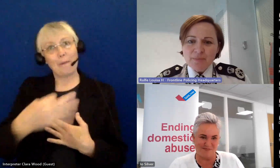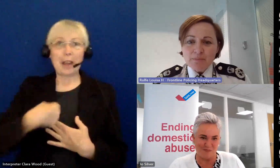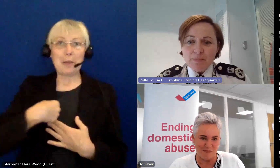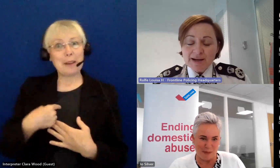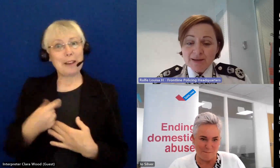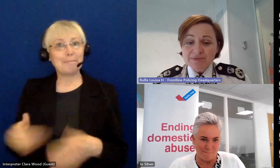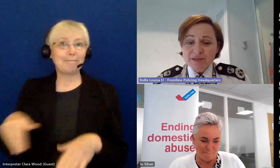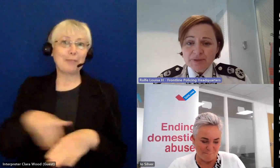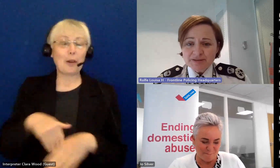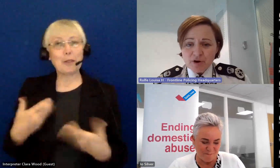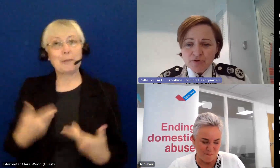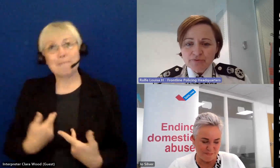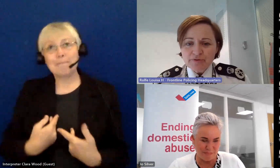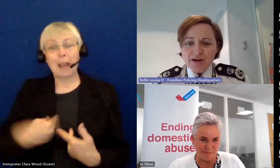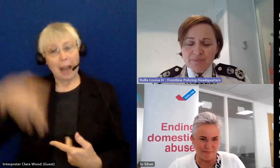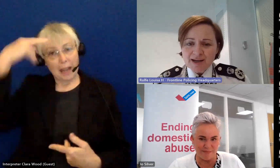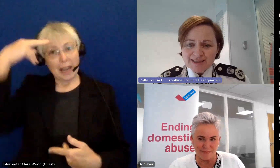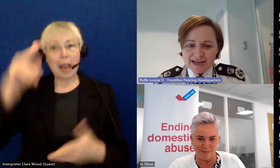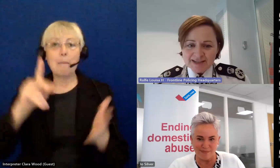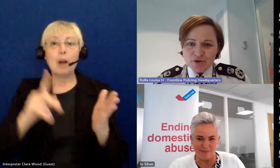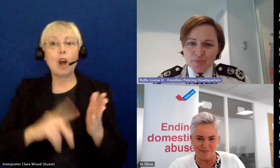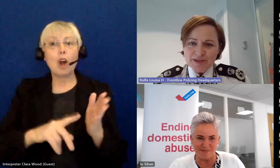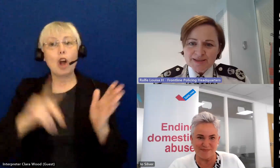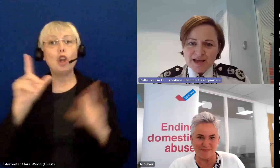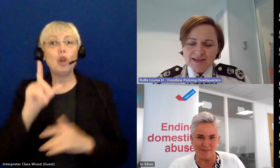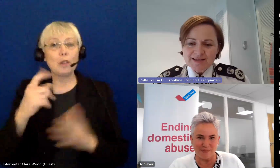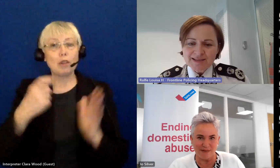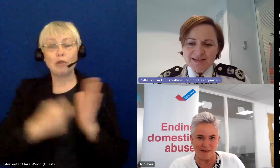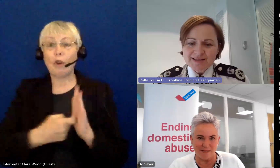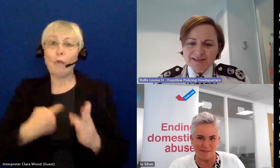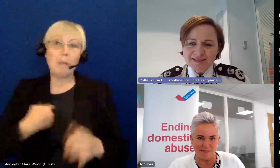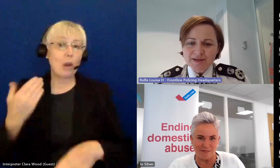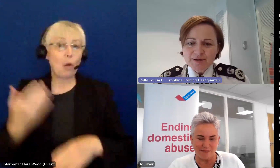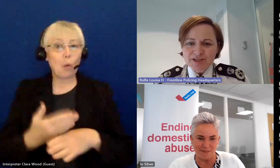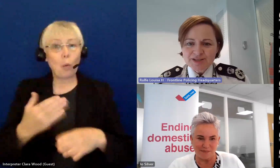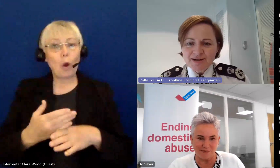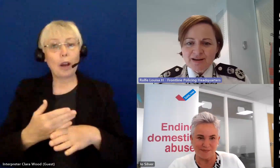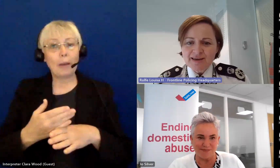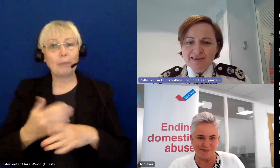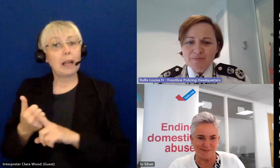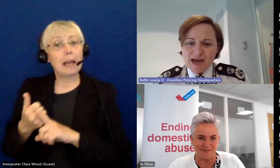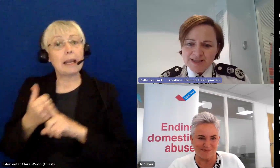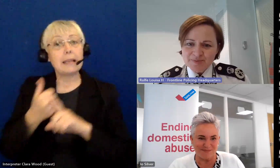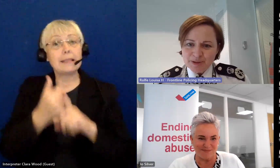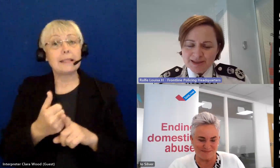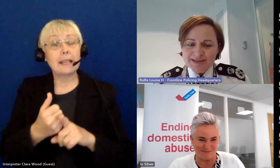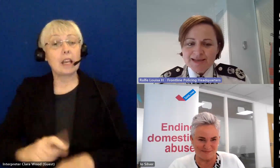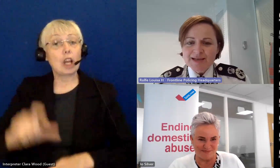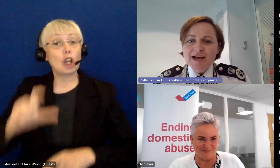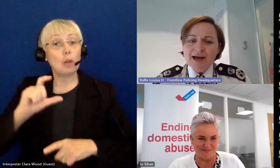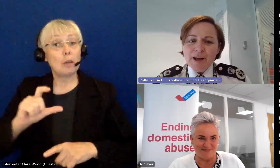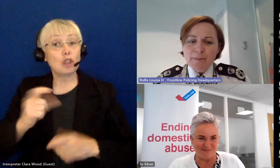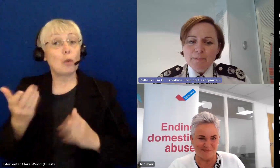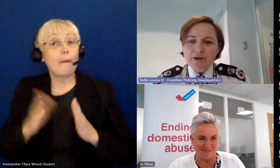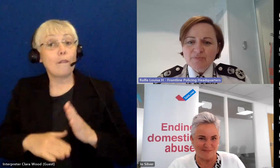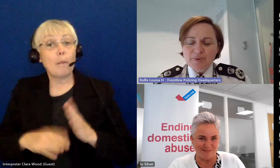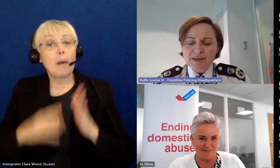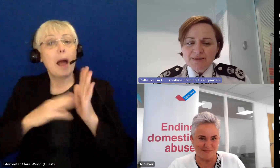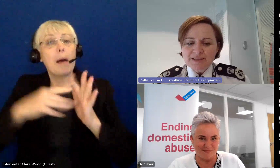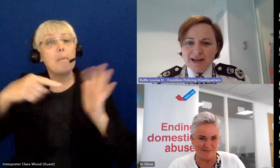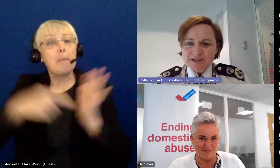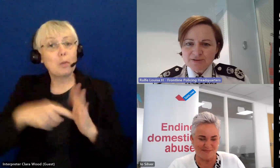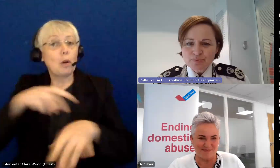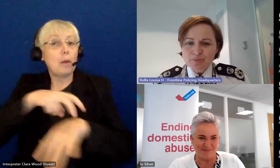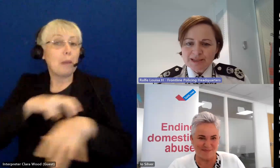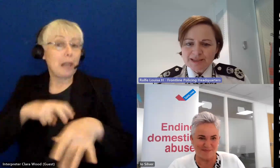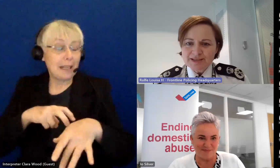today. My name's Louisa Rolfe. My day job is as an Assistant Commissioner in the Met Police, but I've